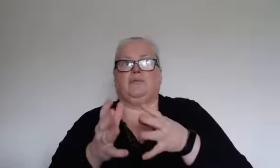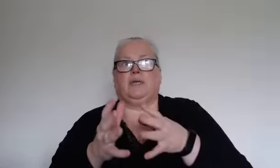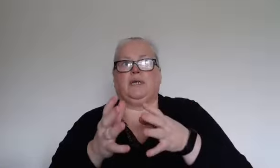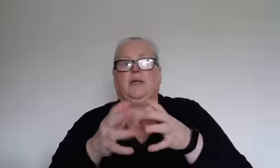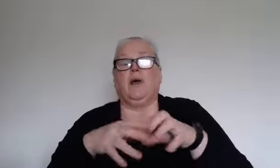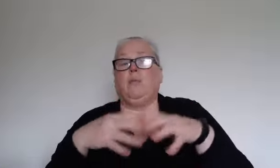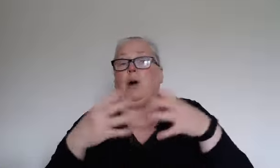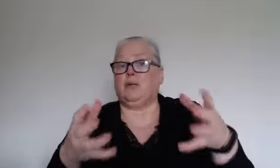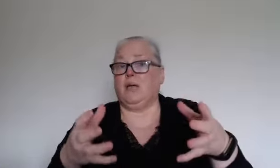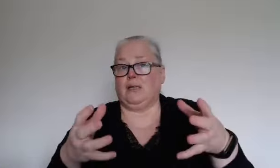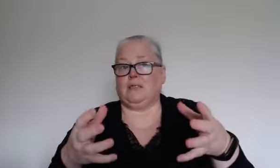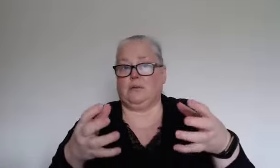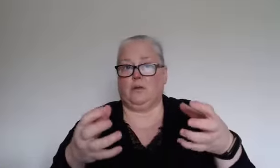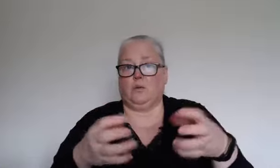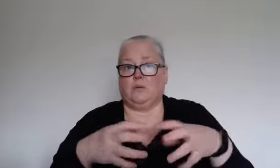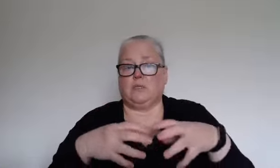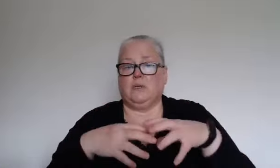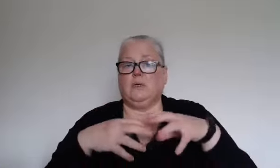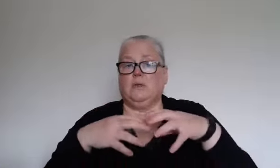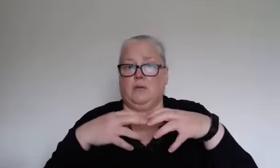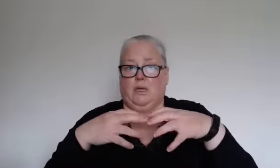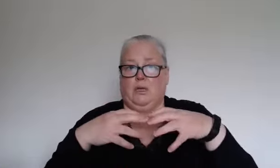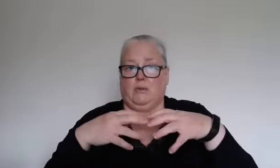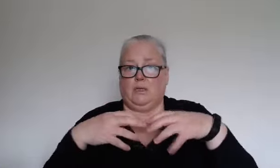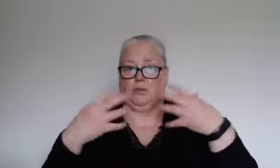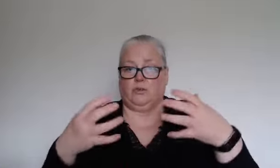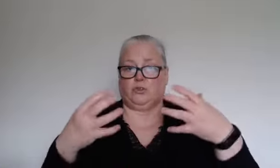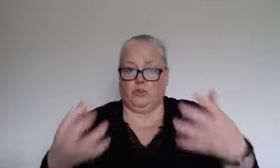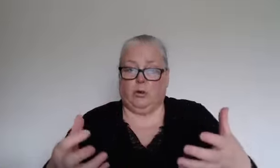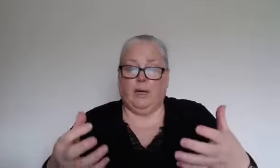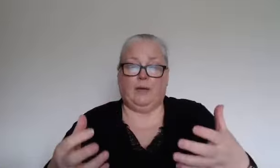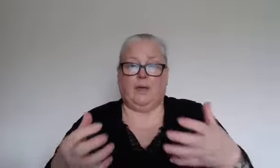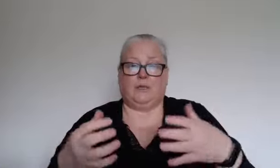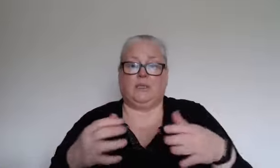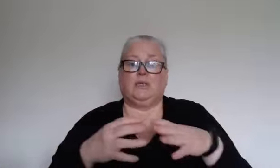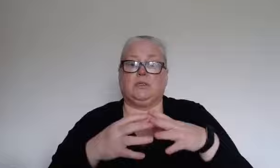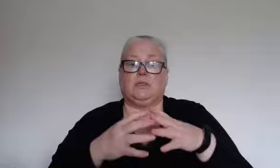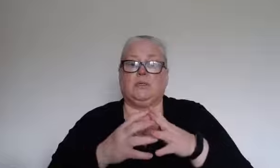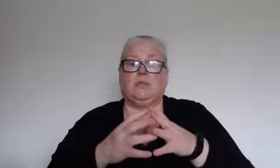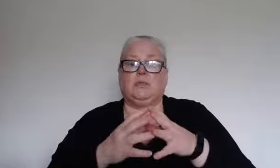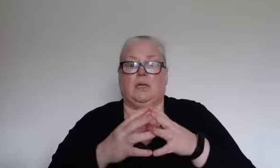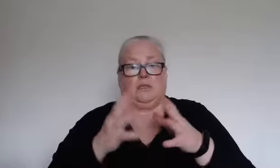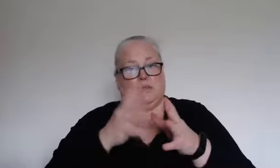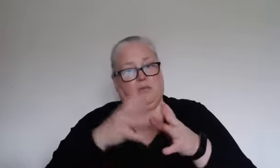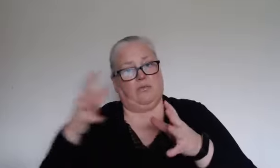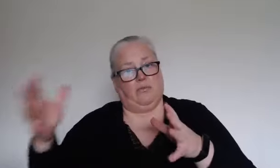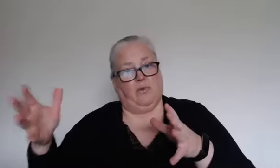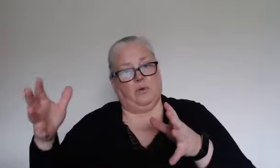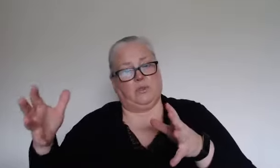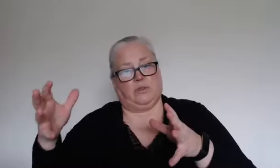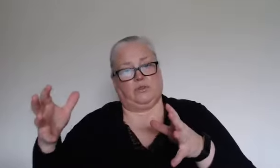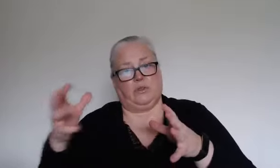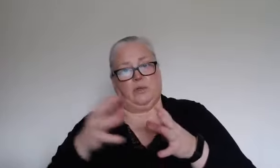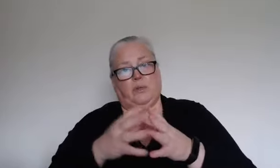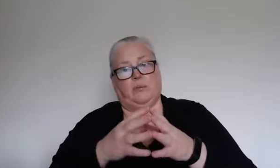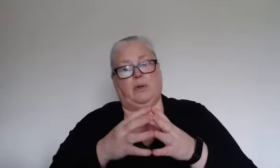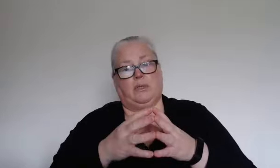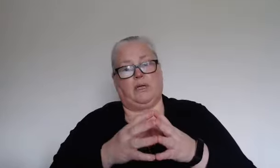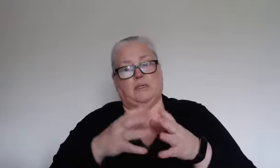free podcasts on those that you can try in meditation. And there's different forms you can try up on the podcast. So go